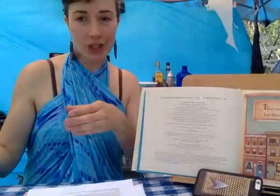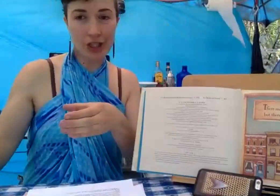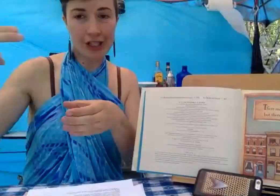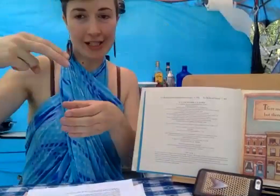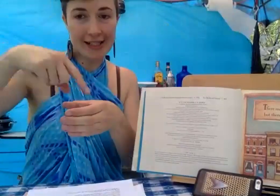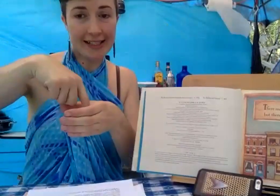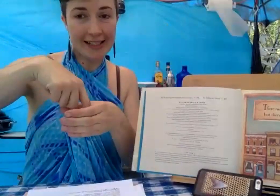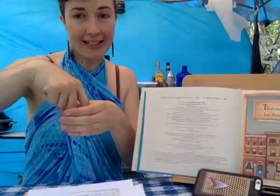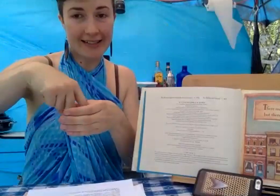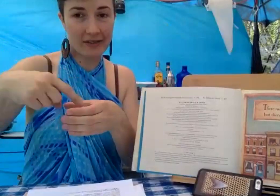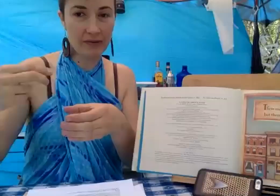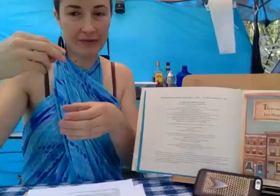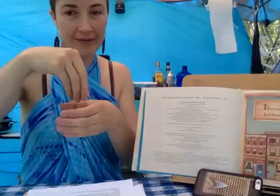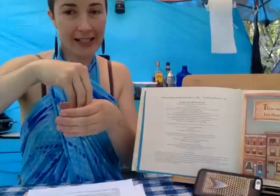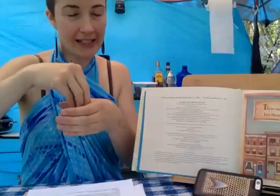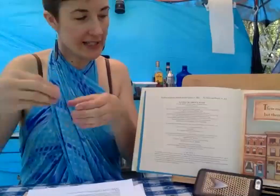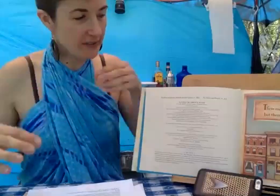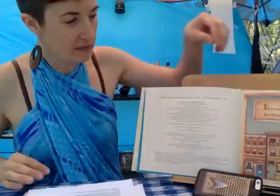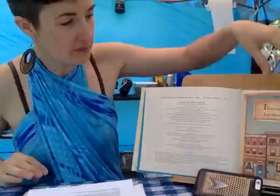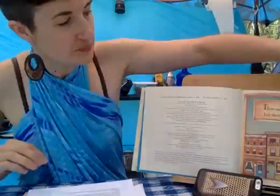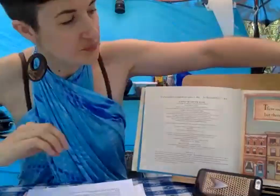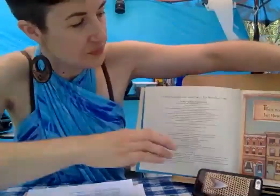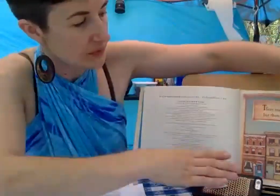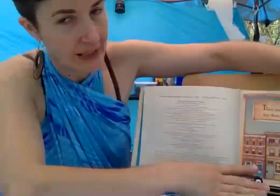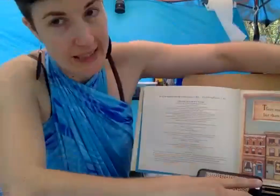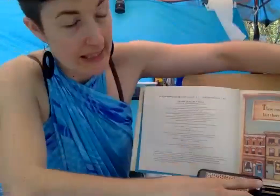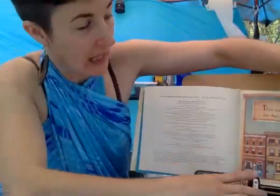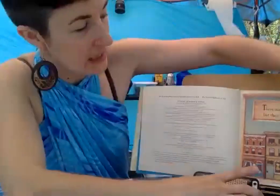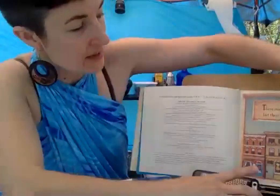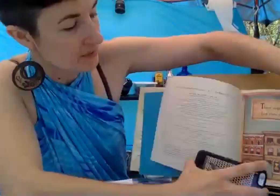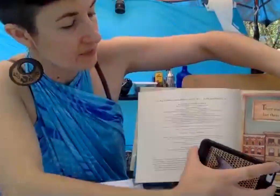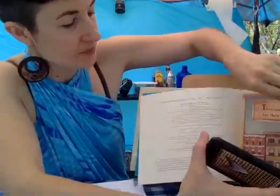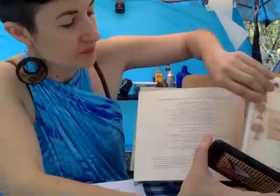much in it. It's inside.